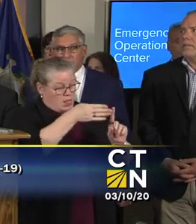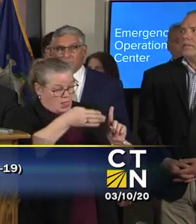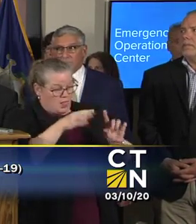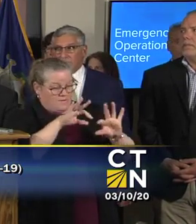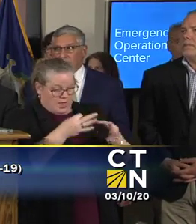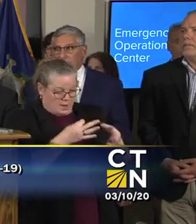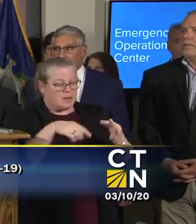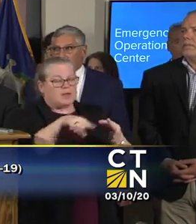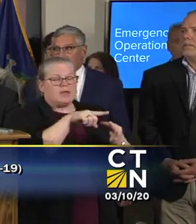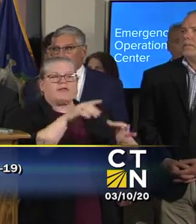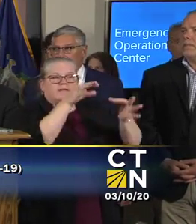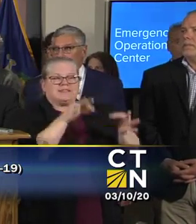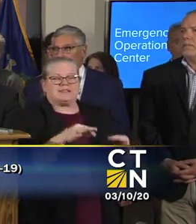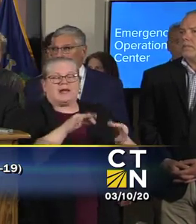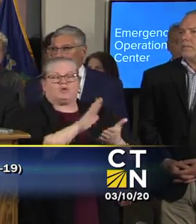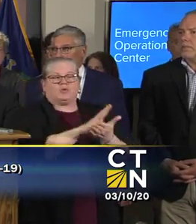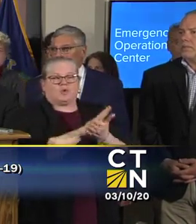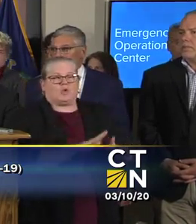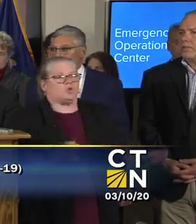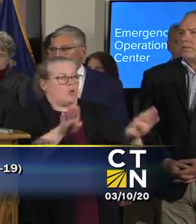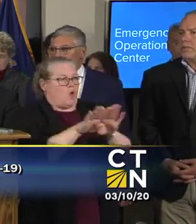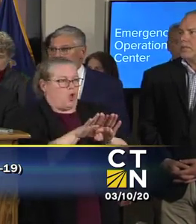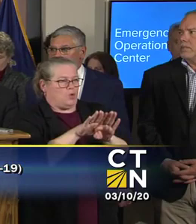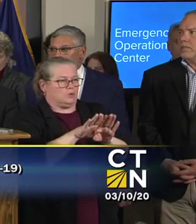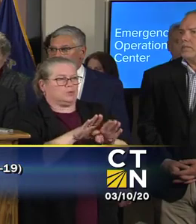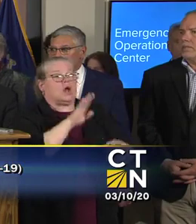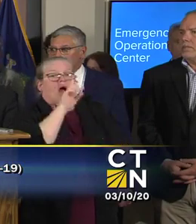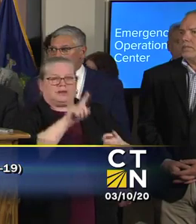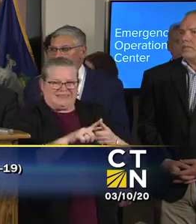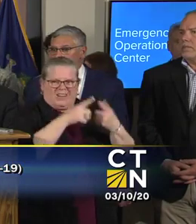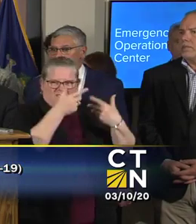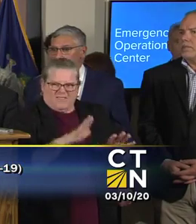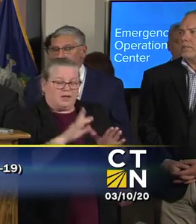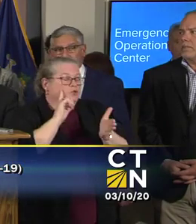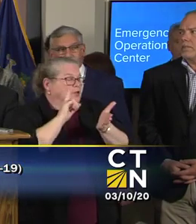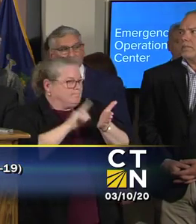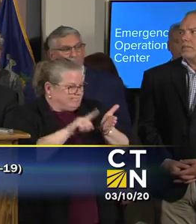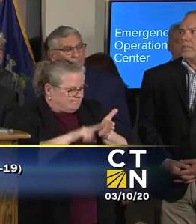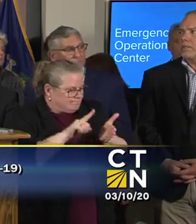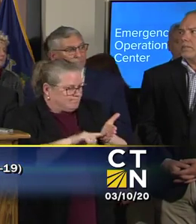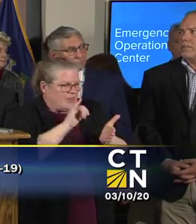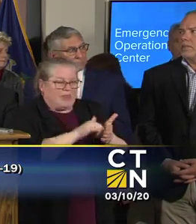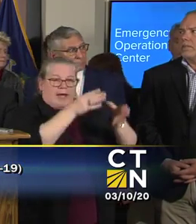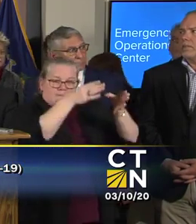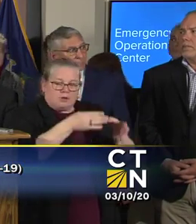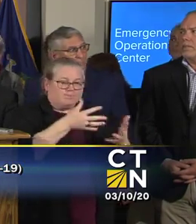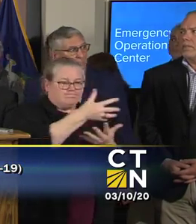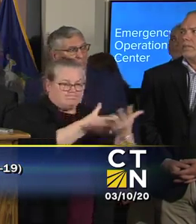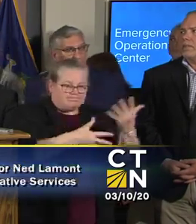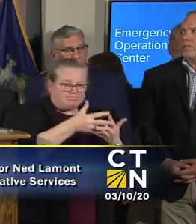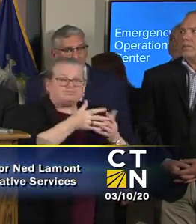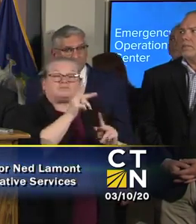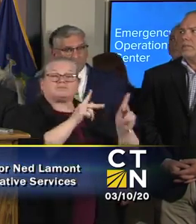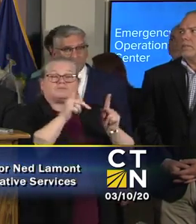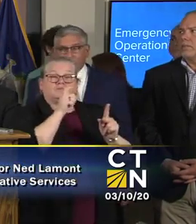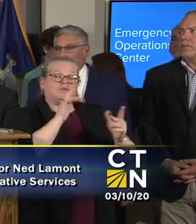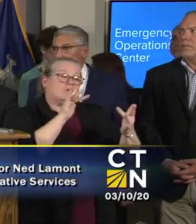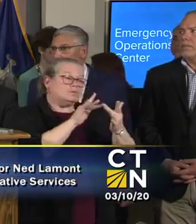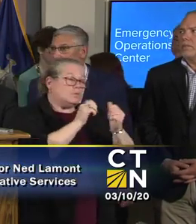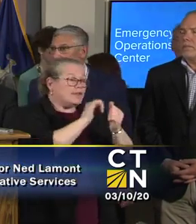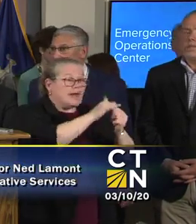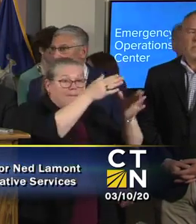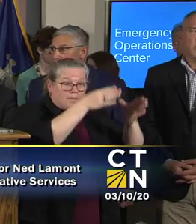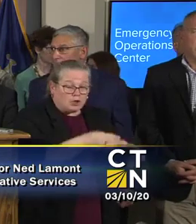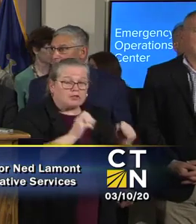are closing the school for a period of time until this contact tracing can be done. People have had contact with the person, can be tested, and all the